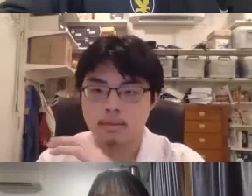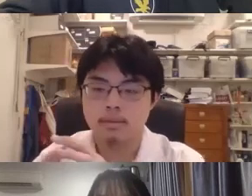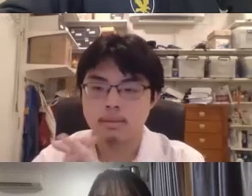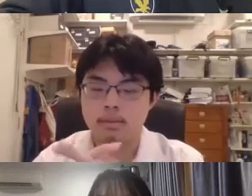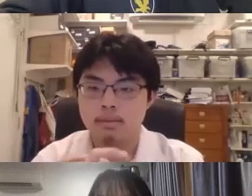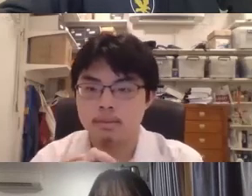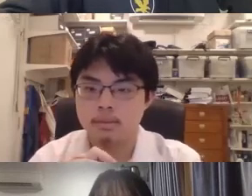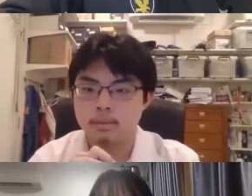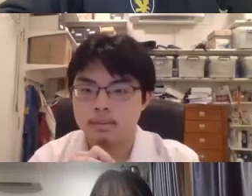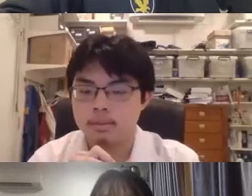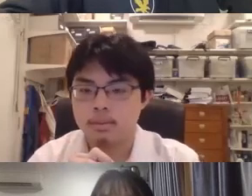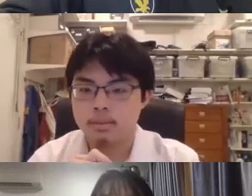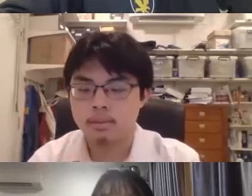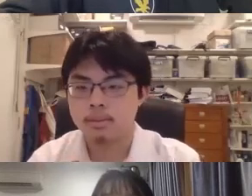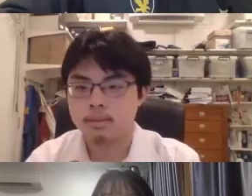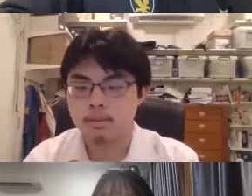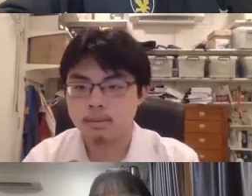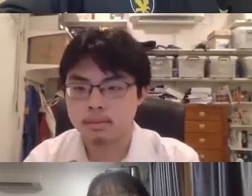it differs